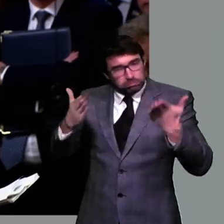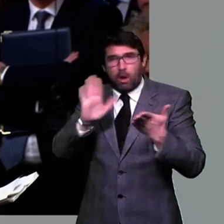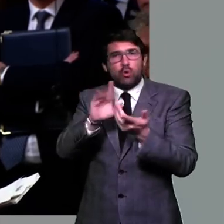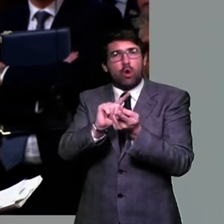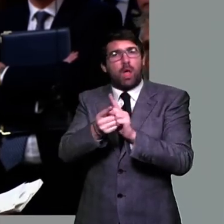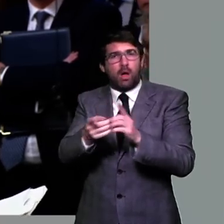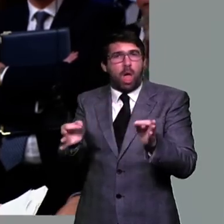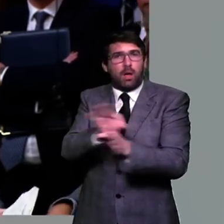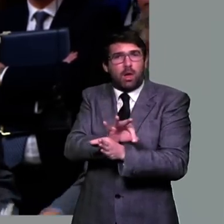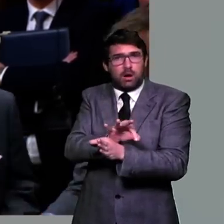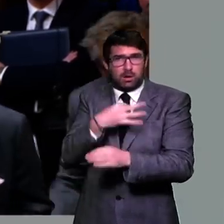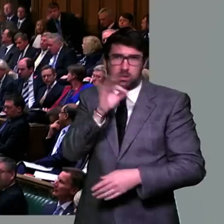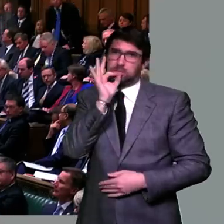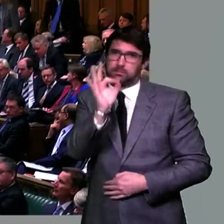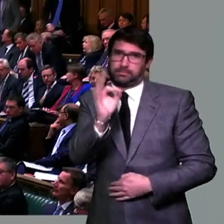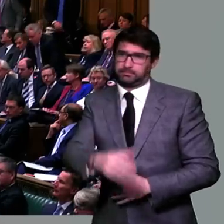acted upon by this government?